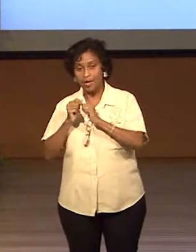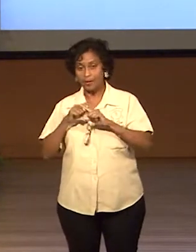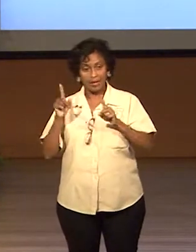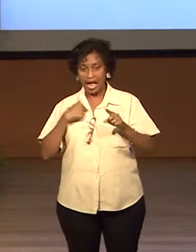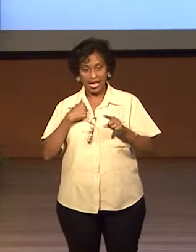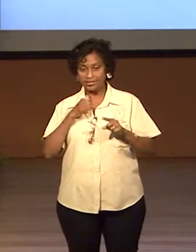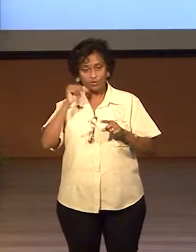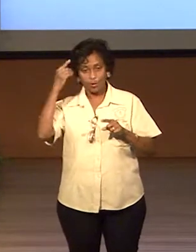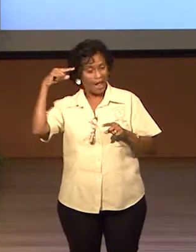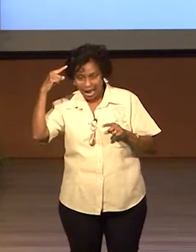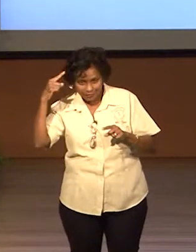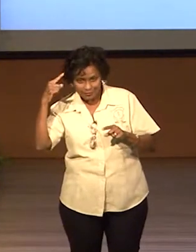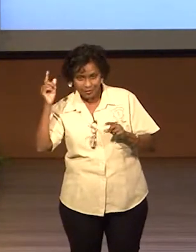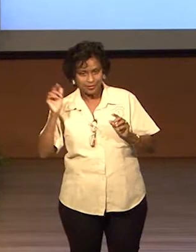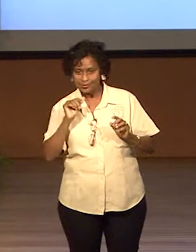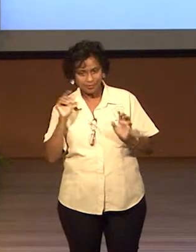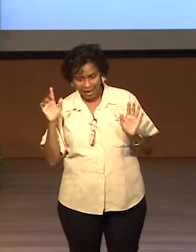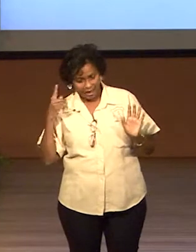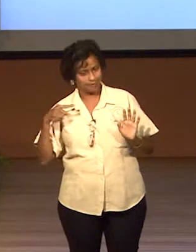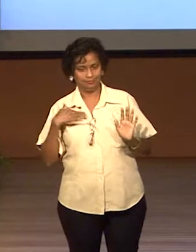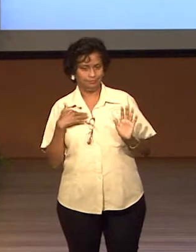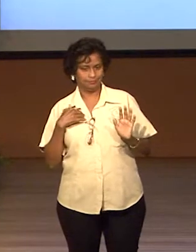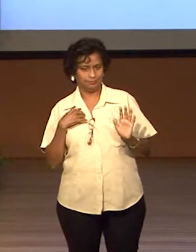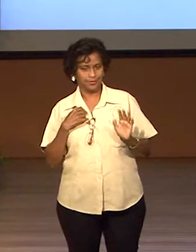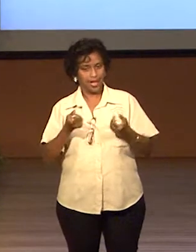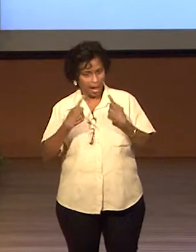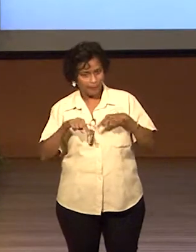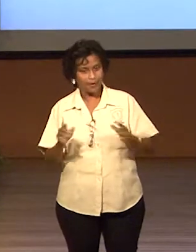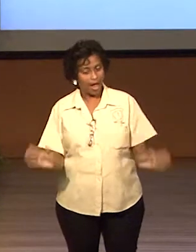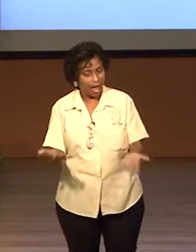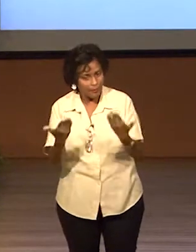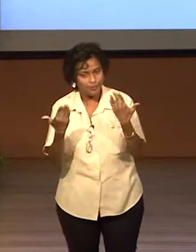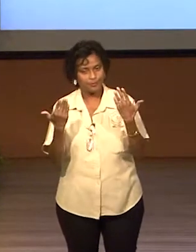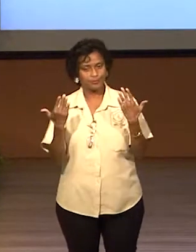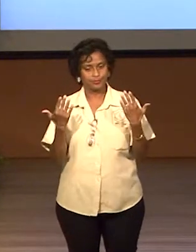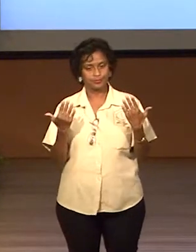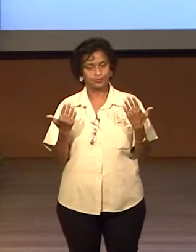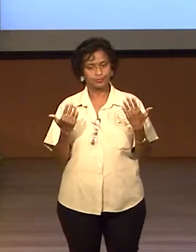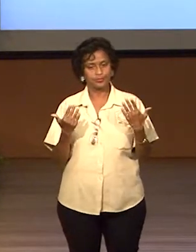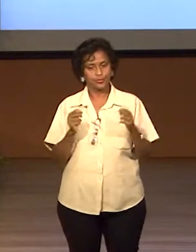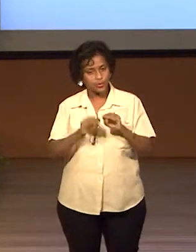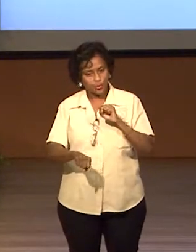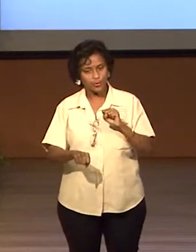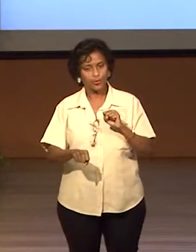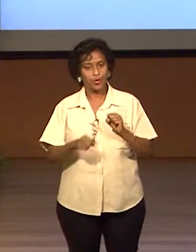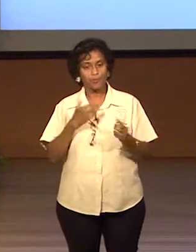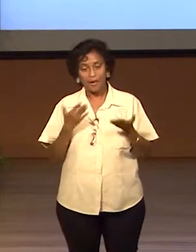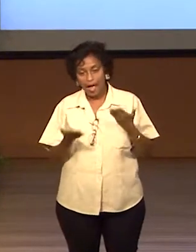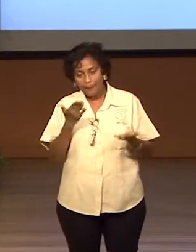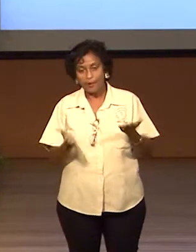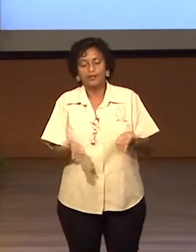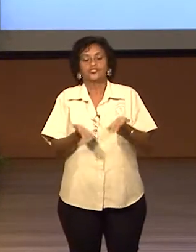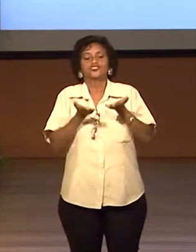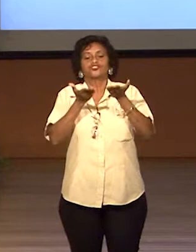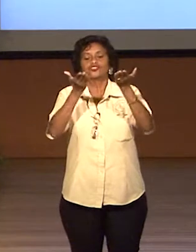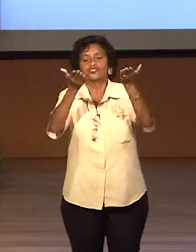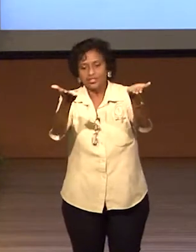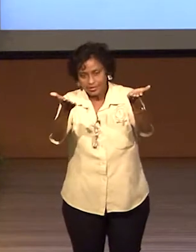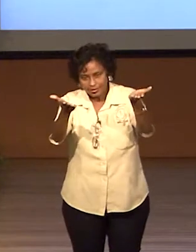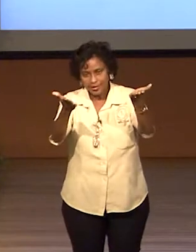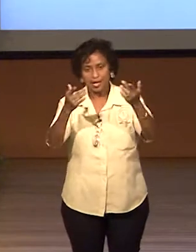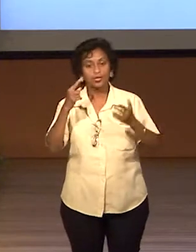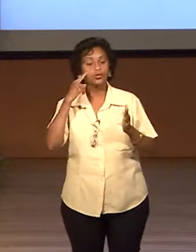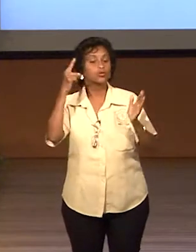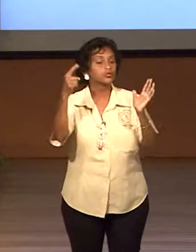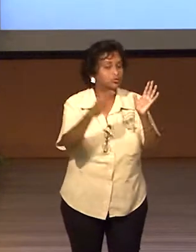to try to engage them at their level and just try to suggest that you've noticed whatever you've noticed, and